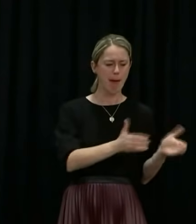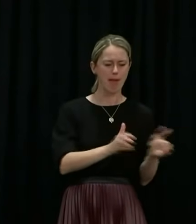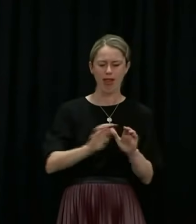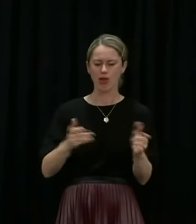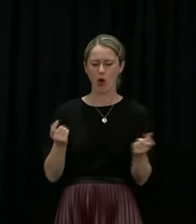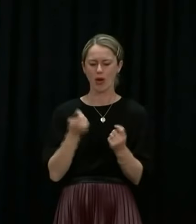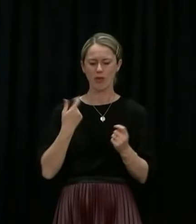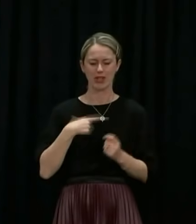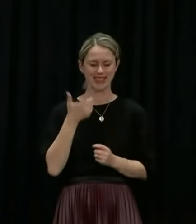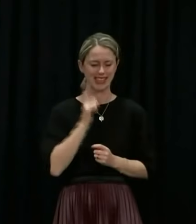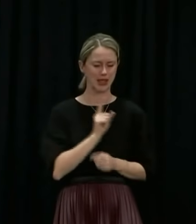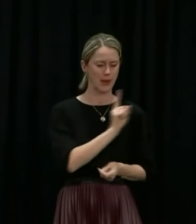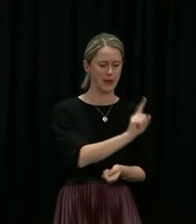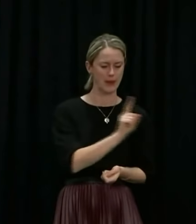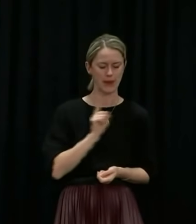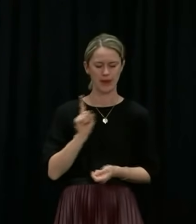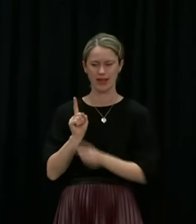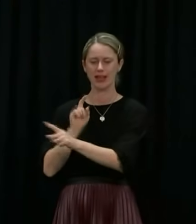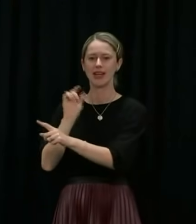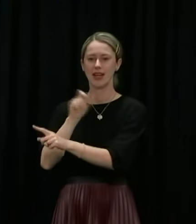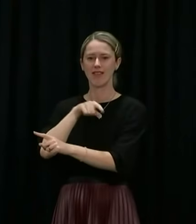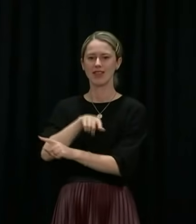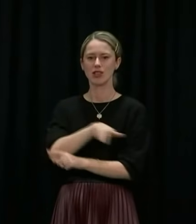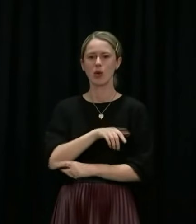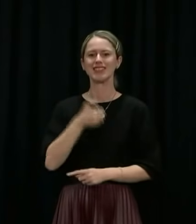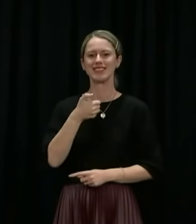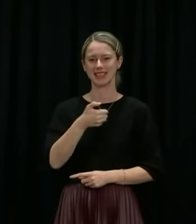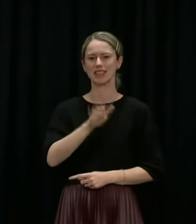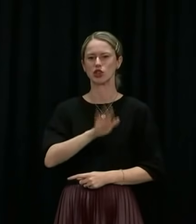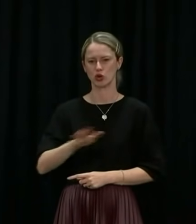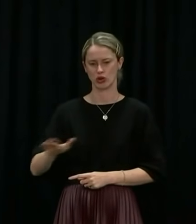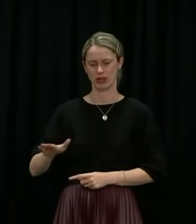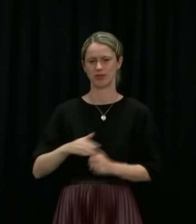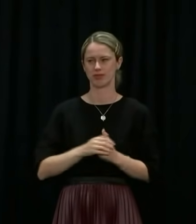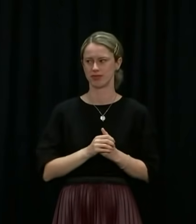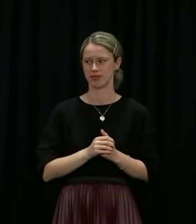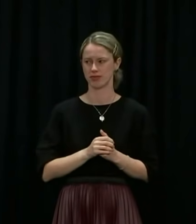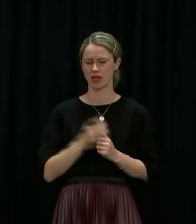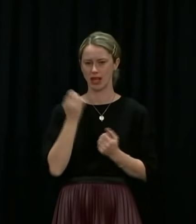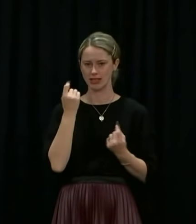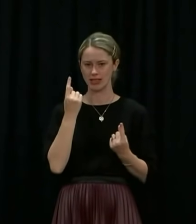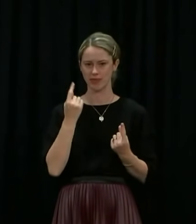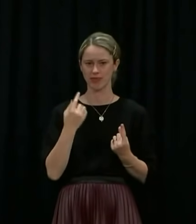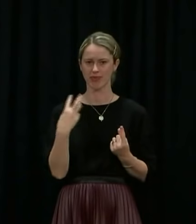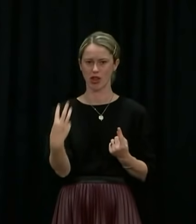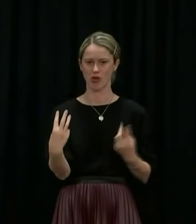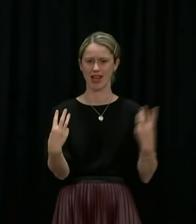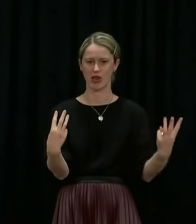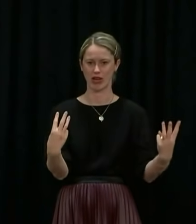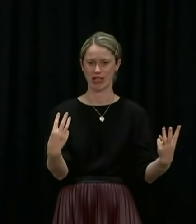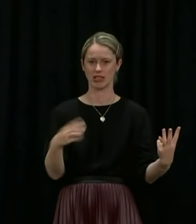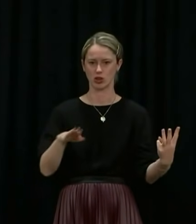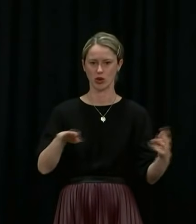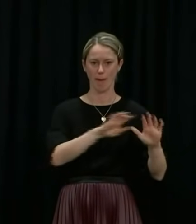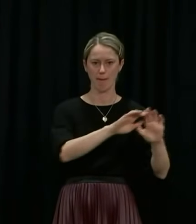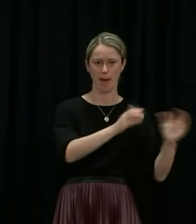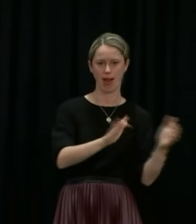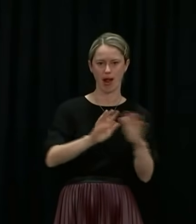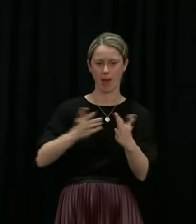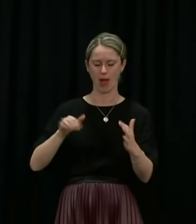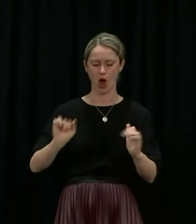arbitrary, no? In this case, it's 6 children. And so my understanding is that that's 2 lots of 3